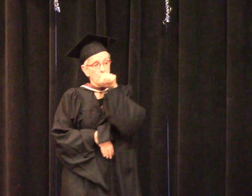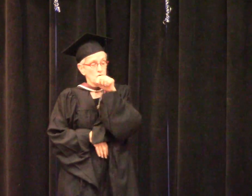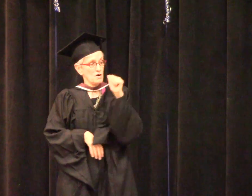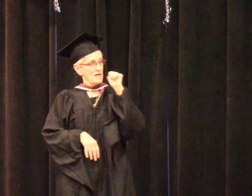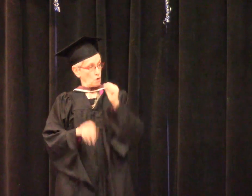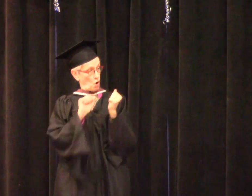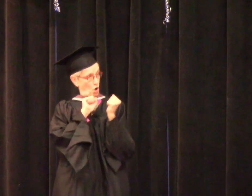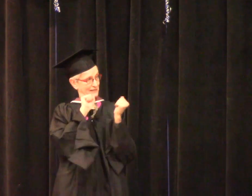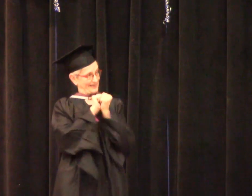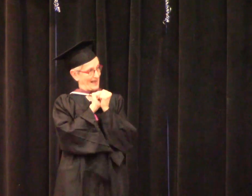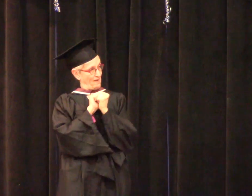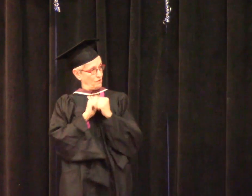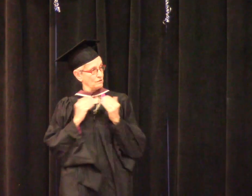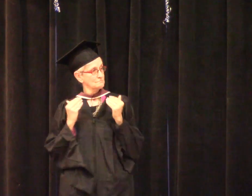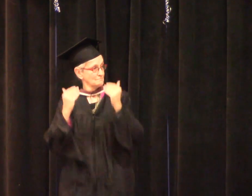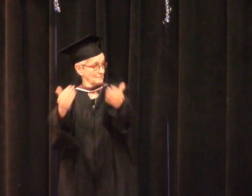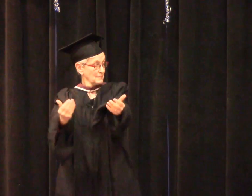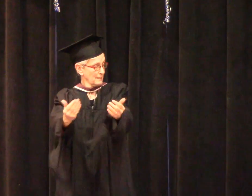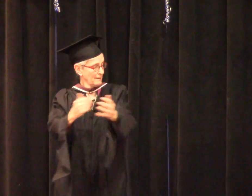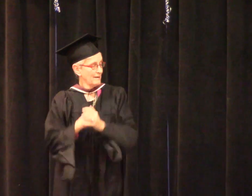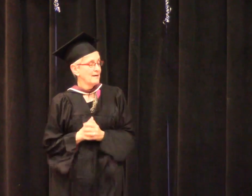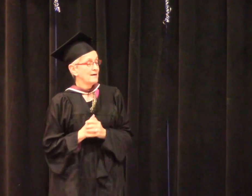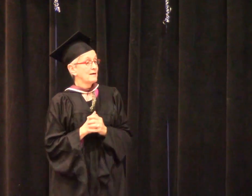to escape with the bird.